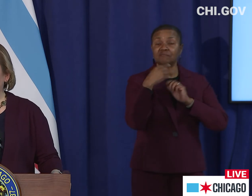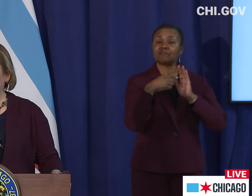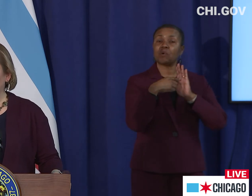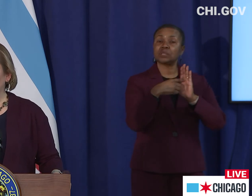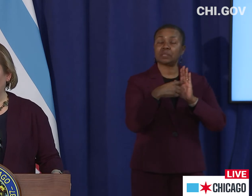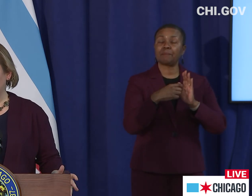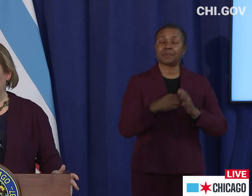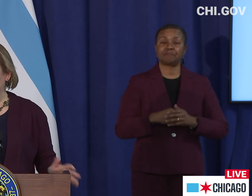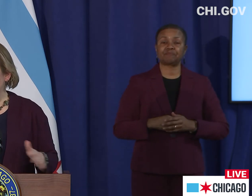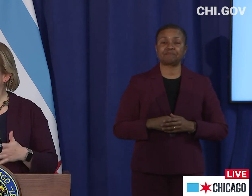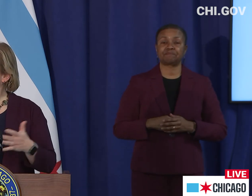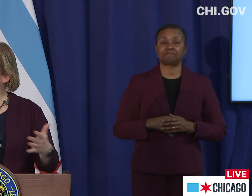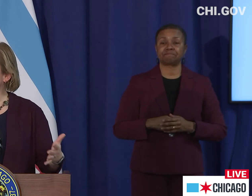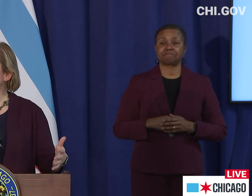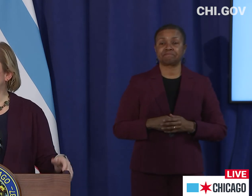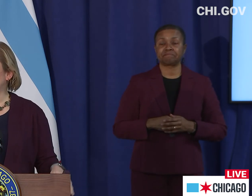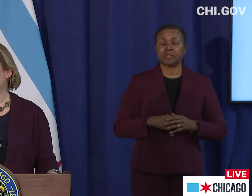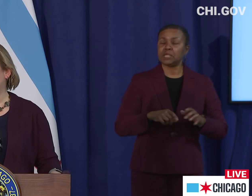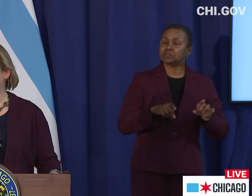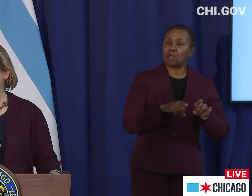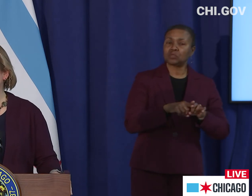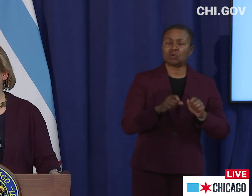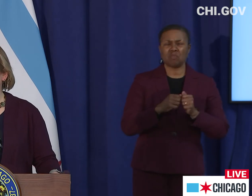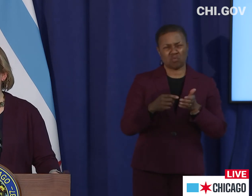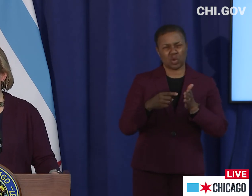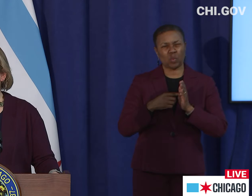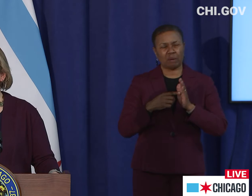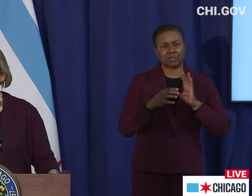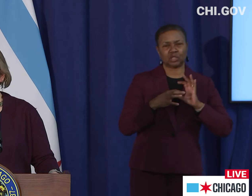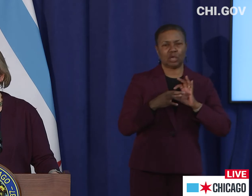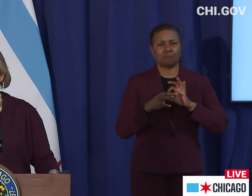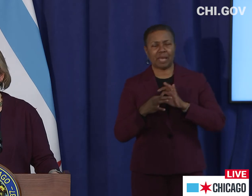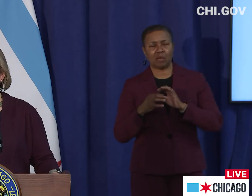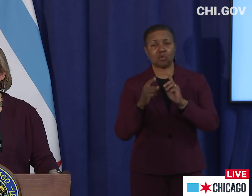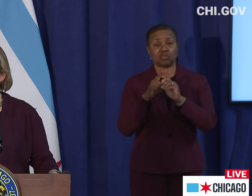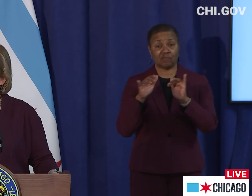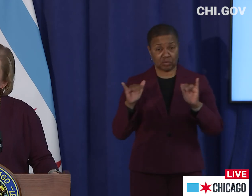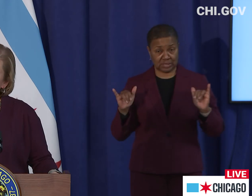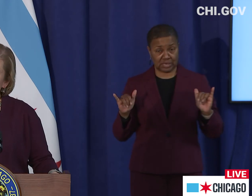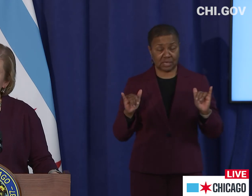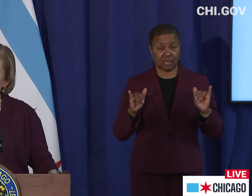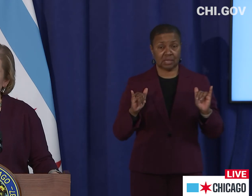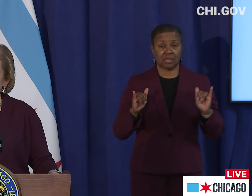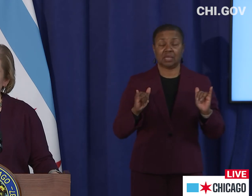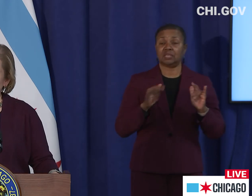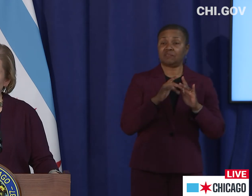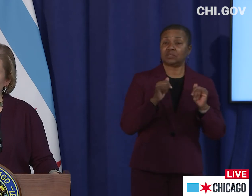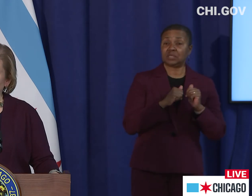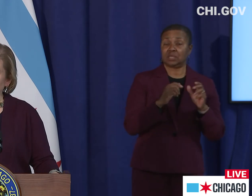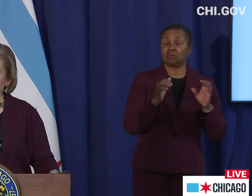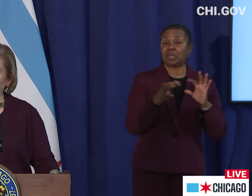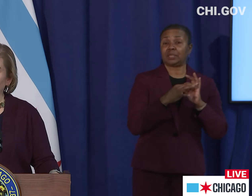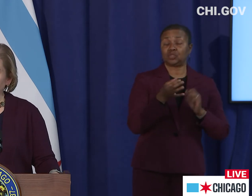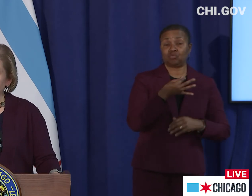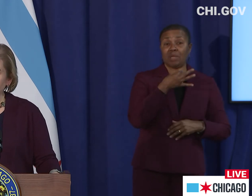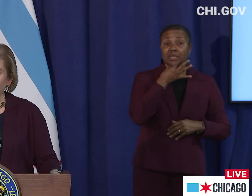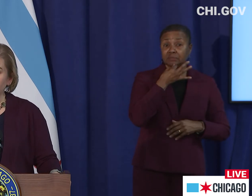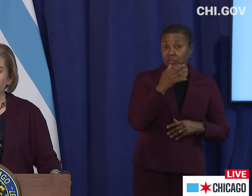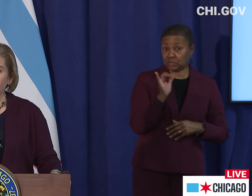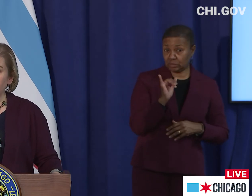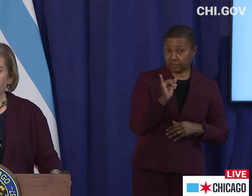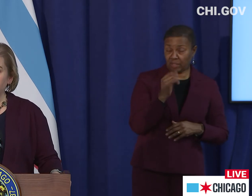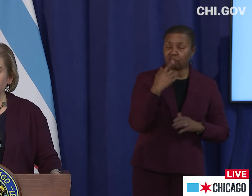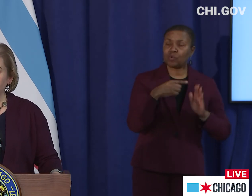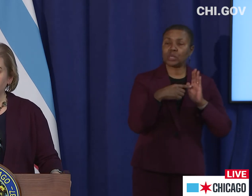example, and there's also some more requirements around diversity, including diversity of expertise. So, for